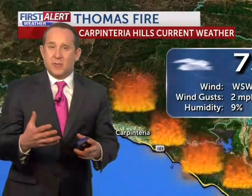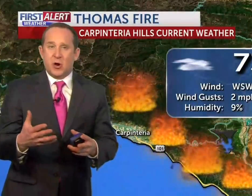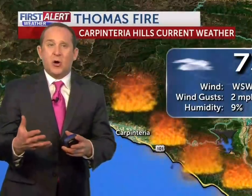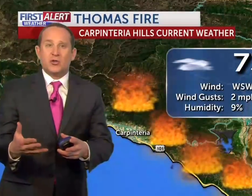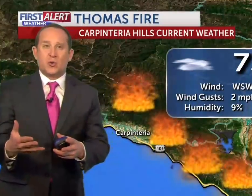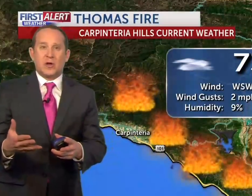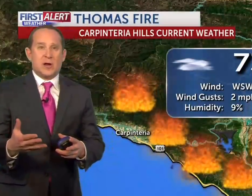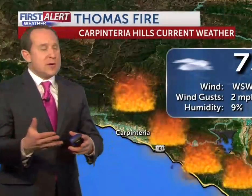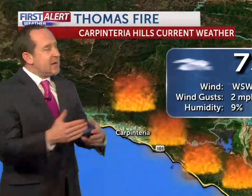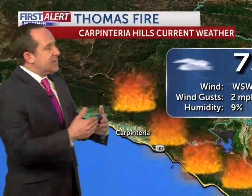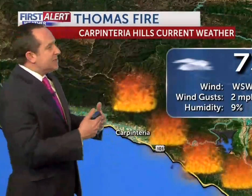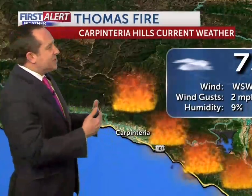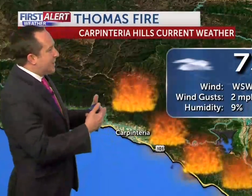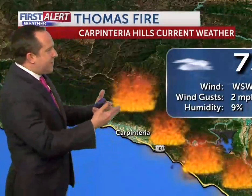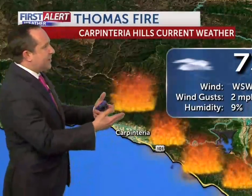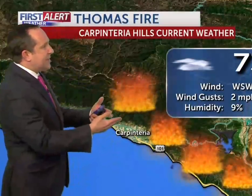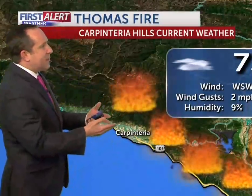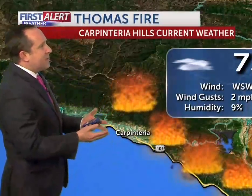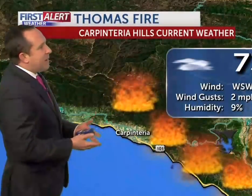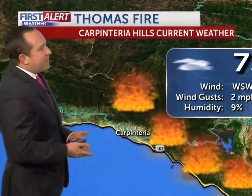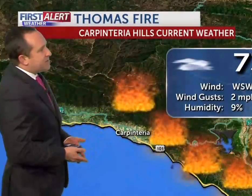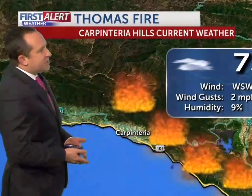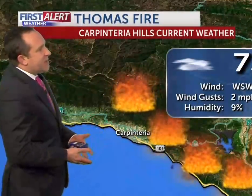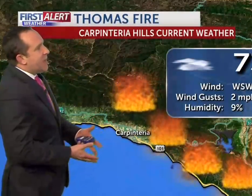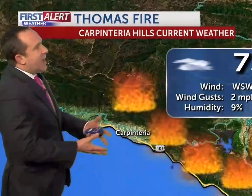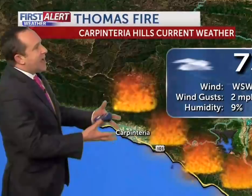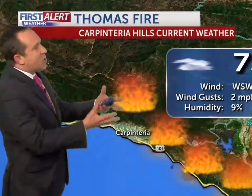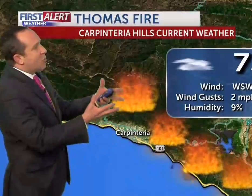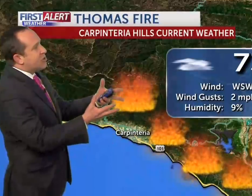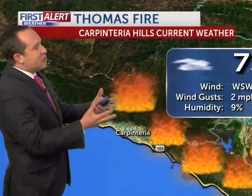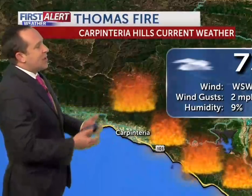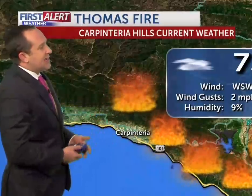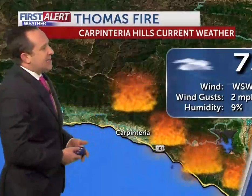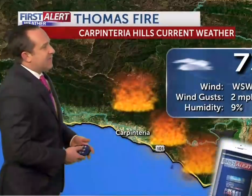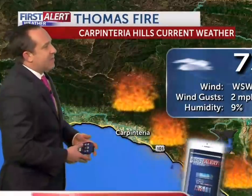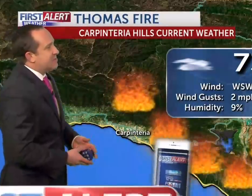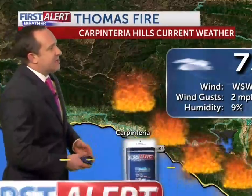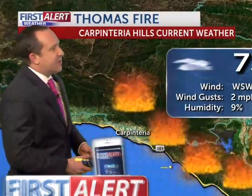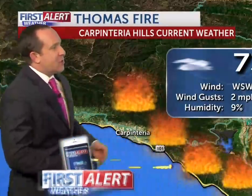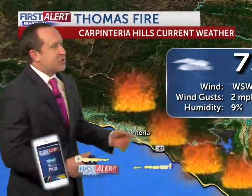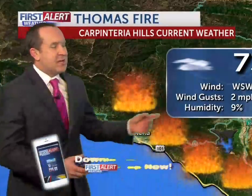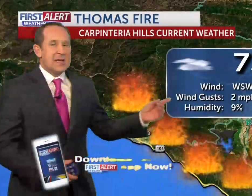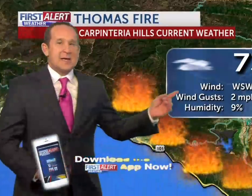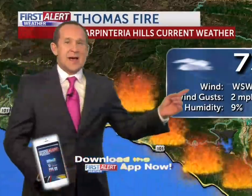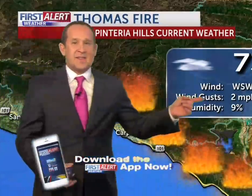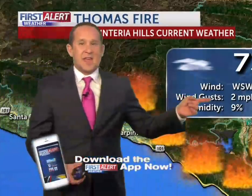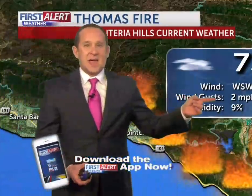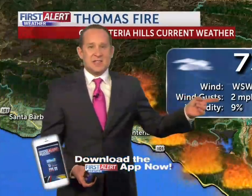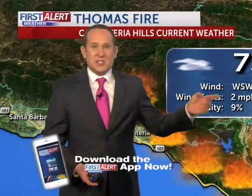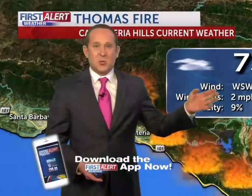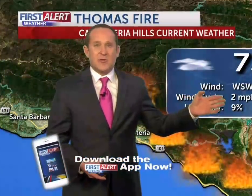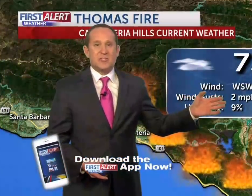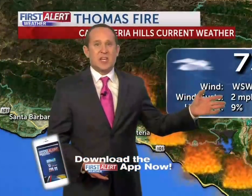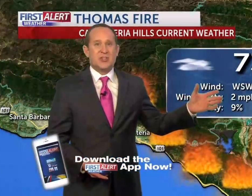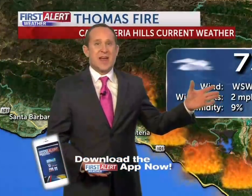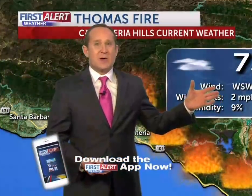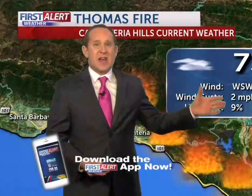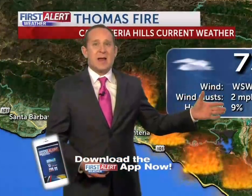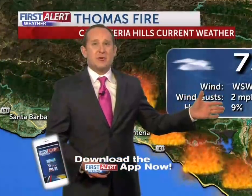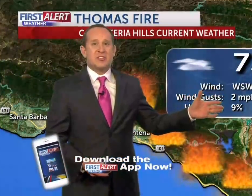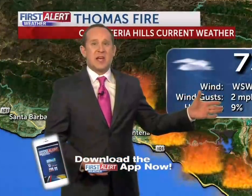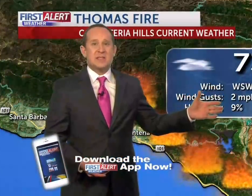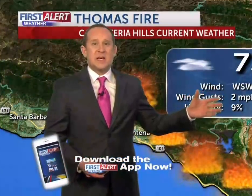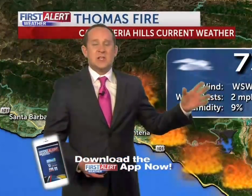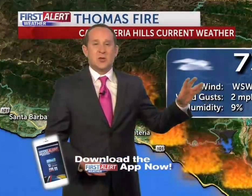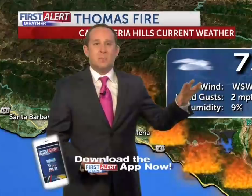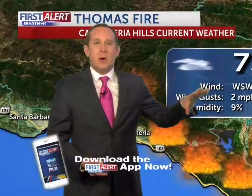Hills actually a little bit onshore here, and typically that would pump in some higher moisture content from the Pacific Ocean. Not the case. This weather station now